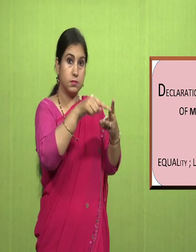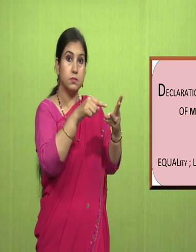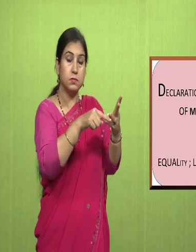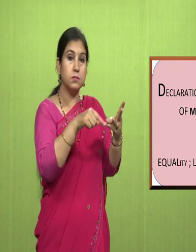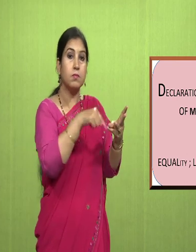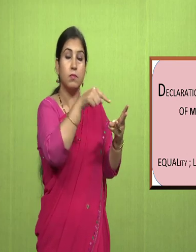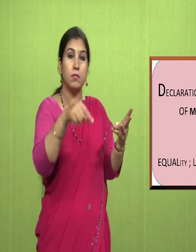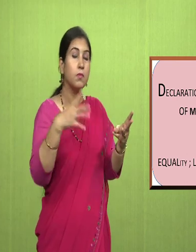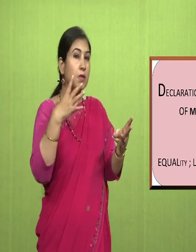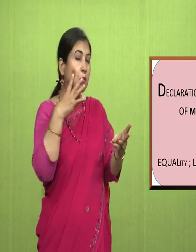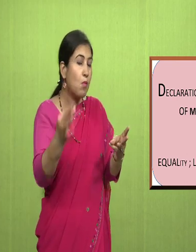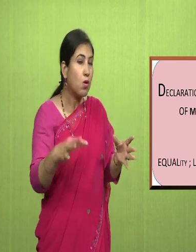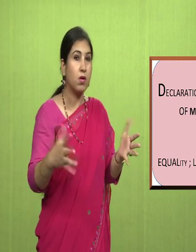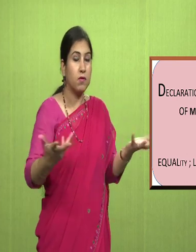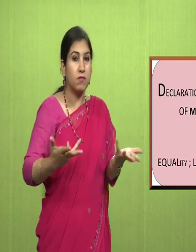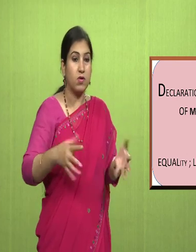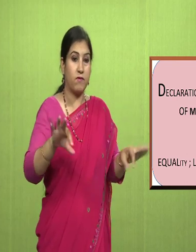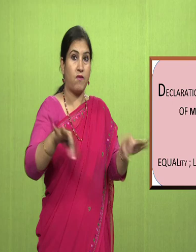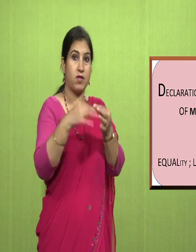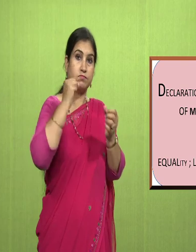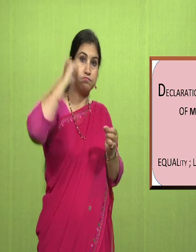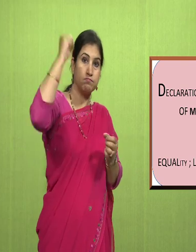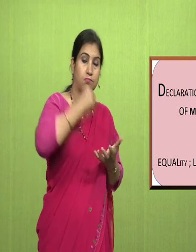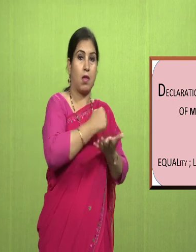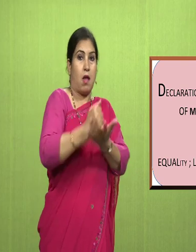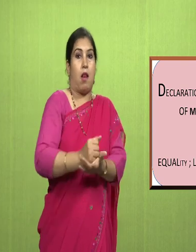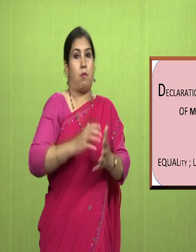principles became the main cause of the French Revolution.